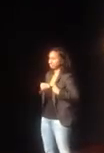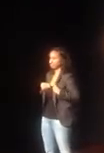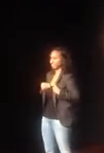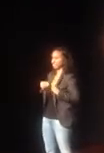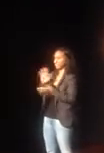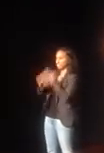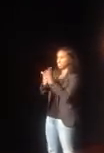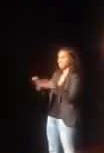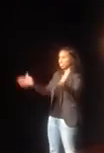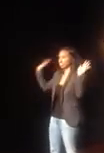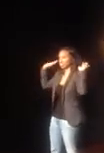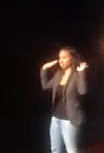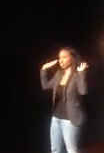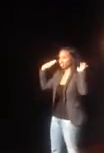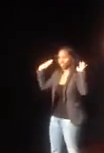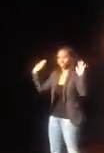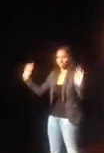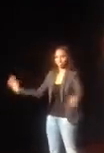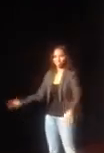death by rope.